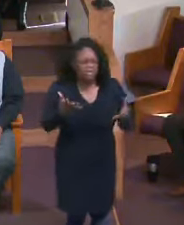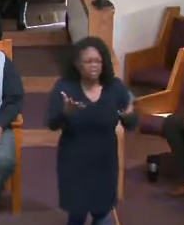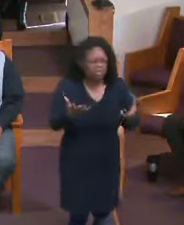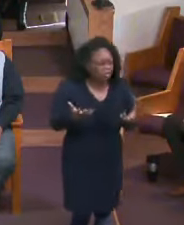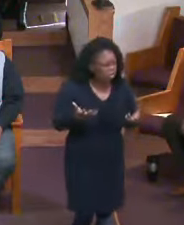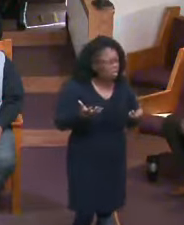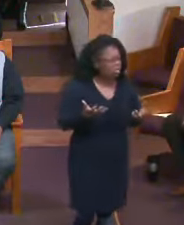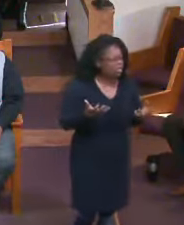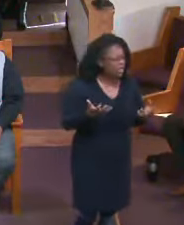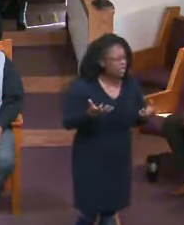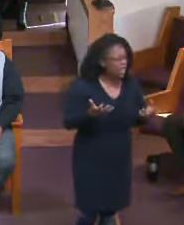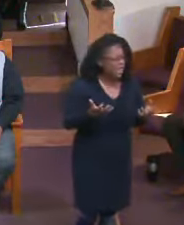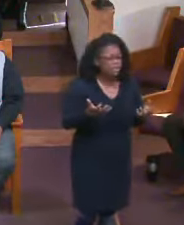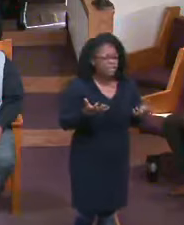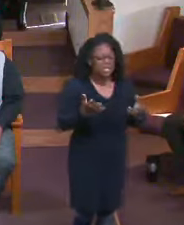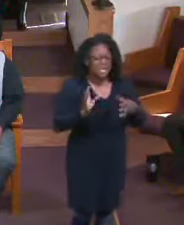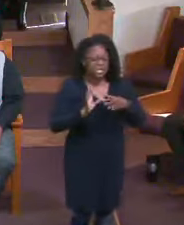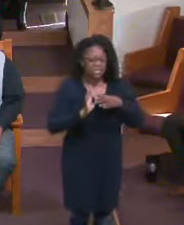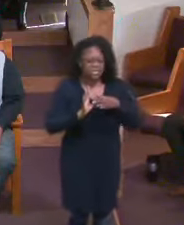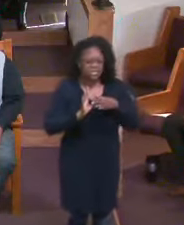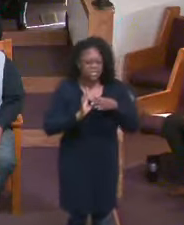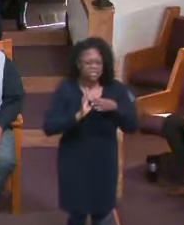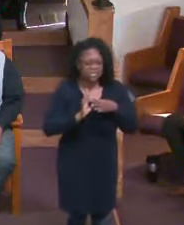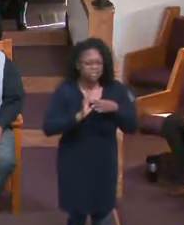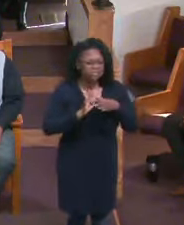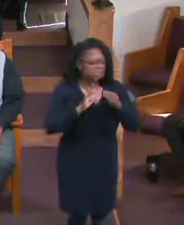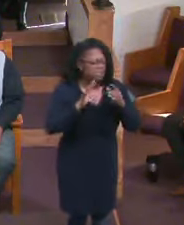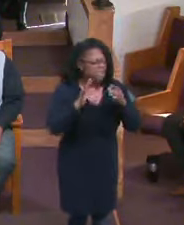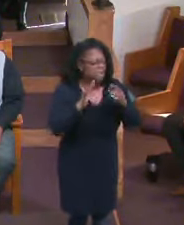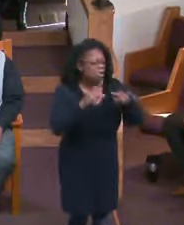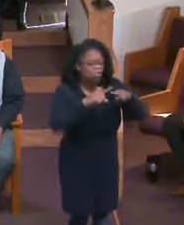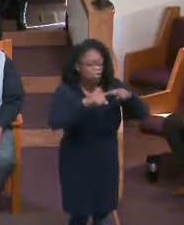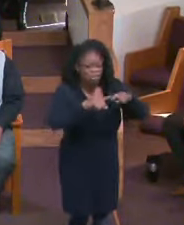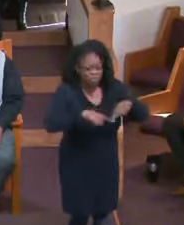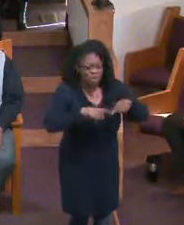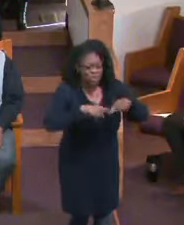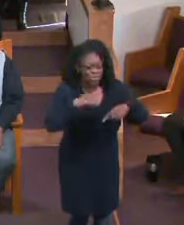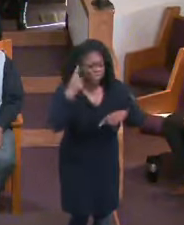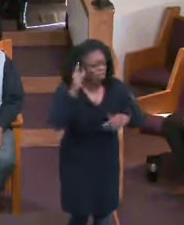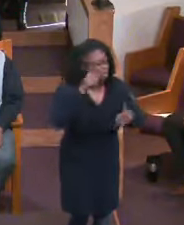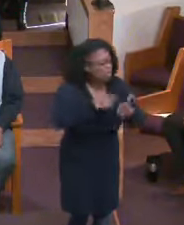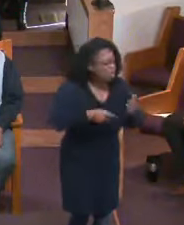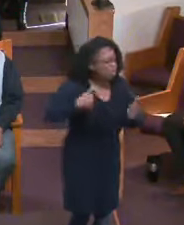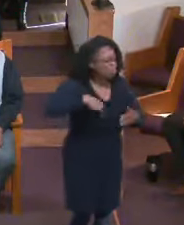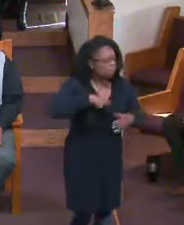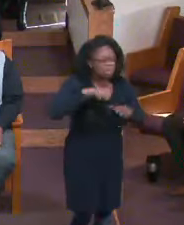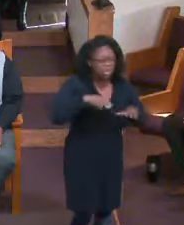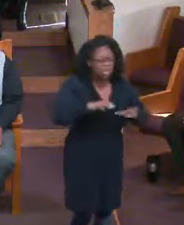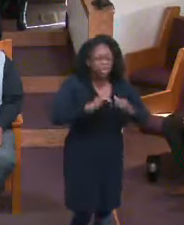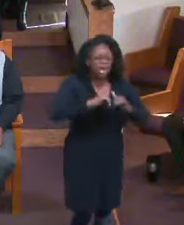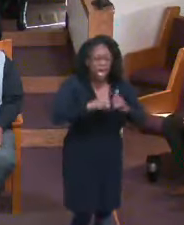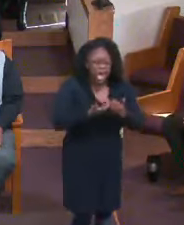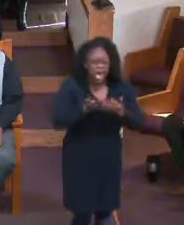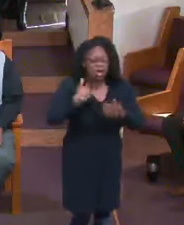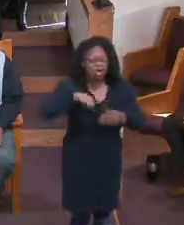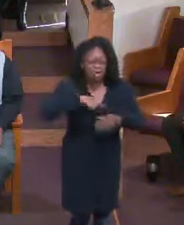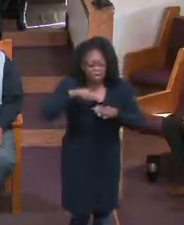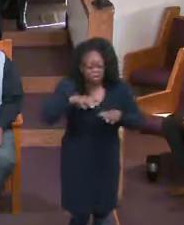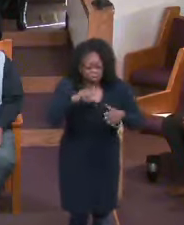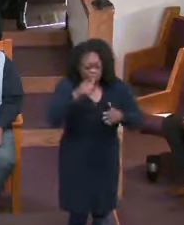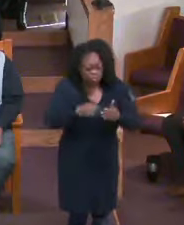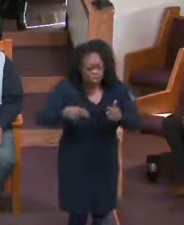sense of stability in relation to what we do and how we do what we do. Much of life is based